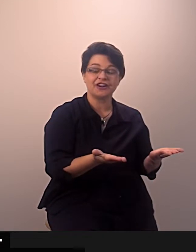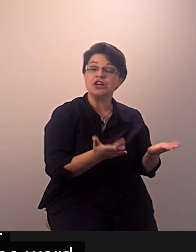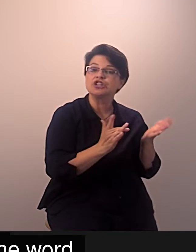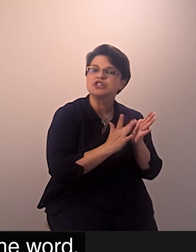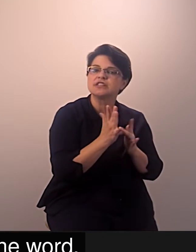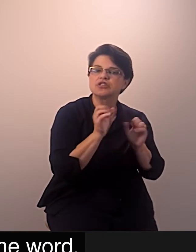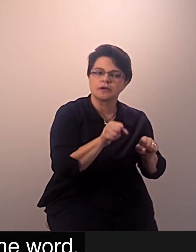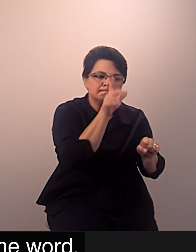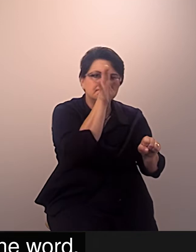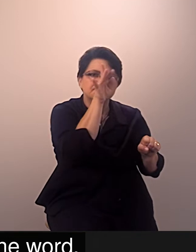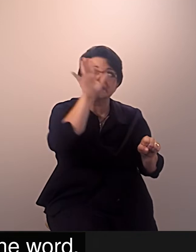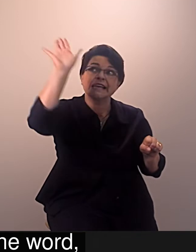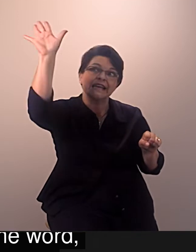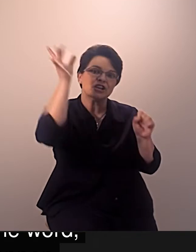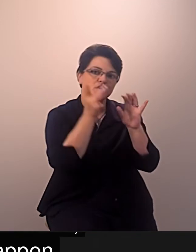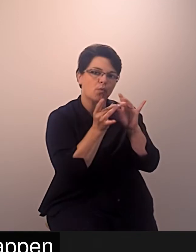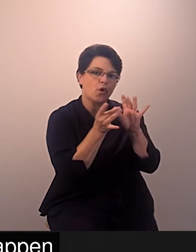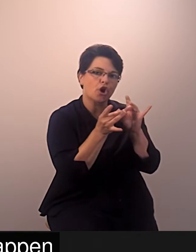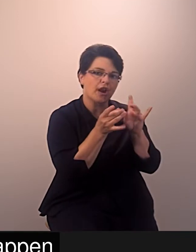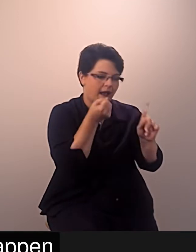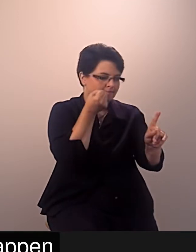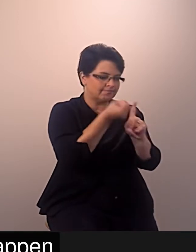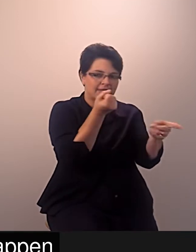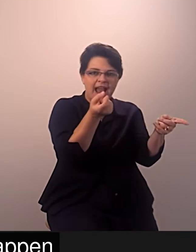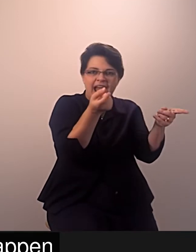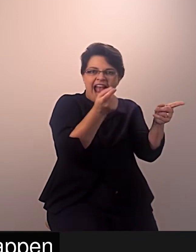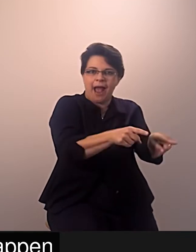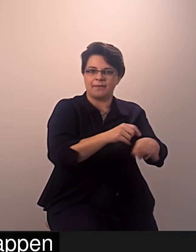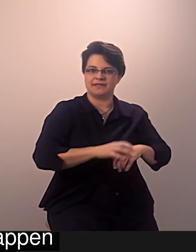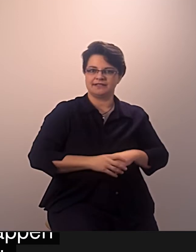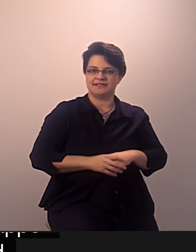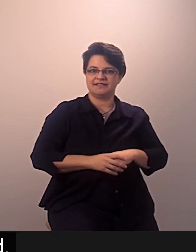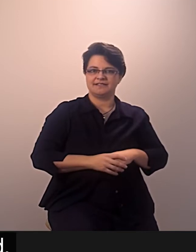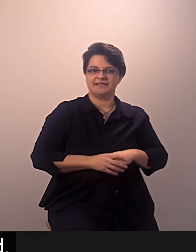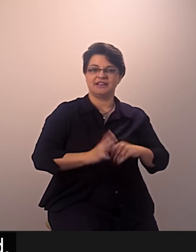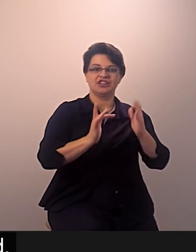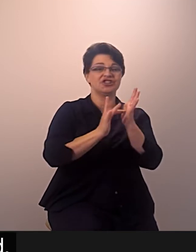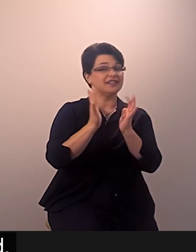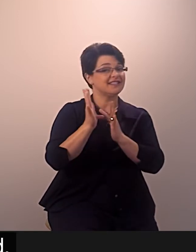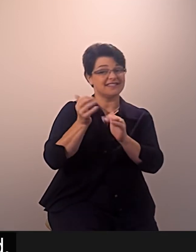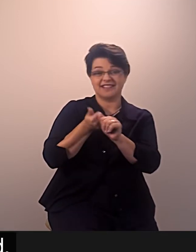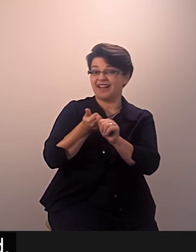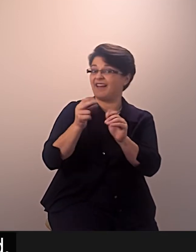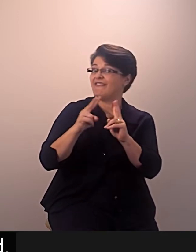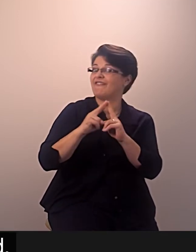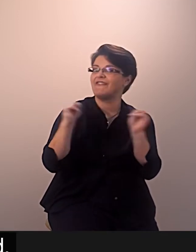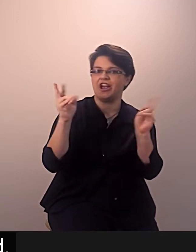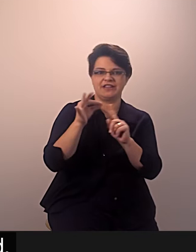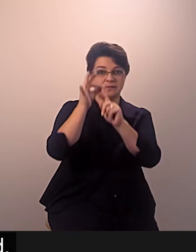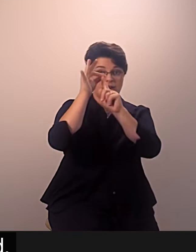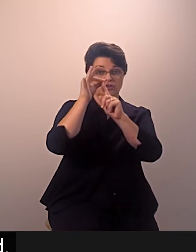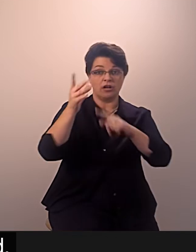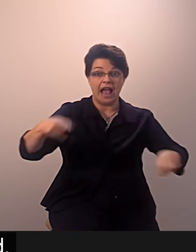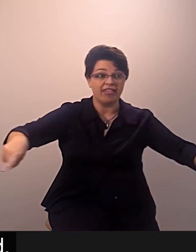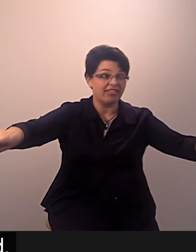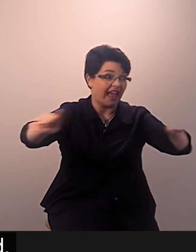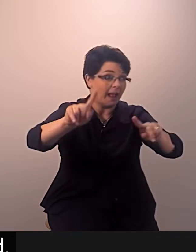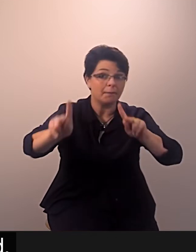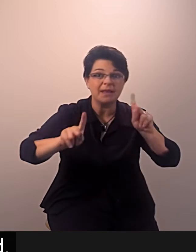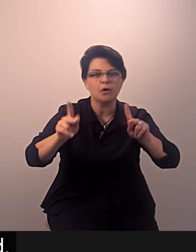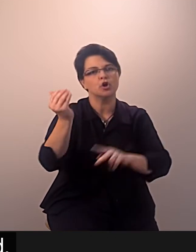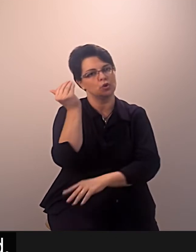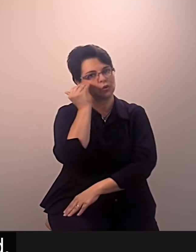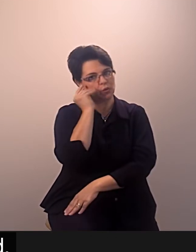would happen as he said. Jesus was very special. And many people knew it.